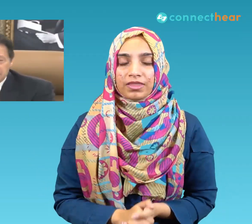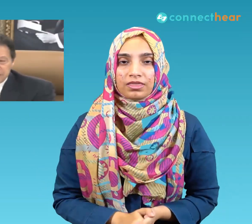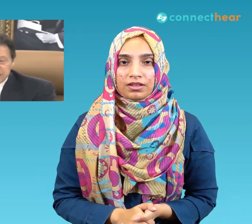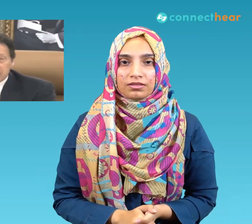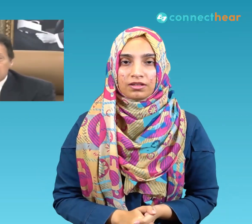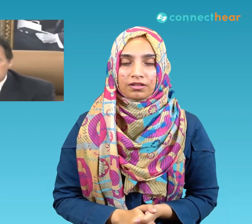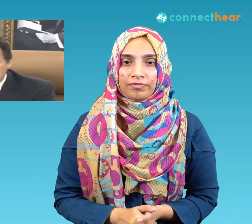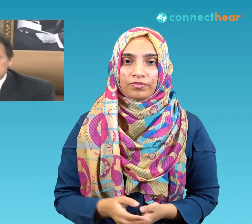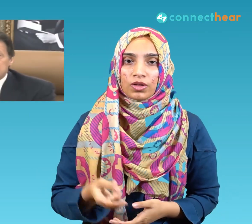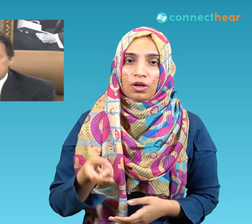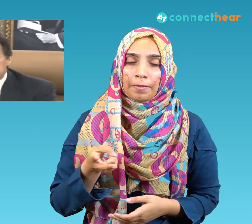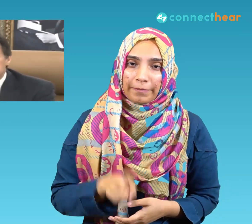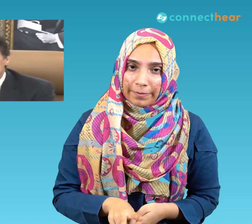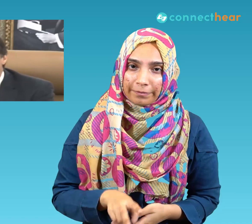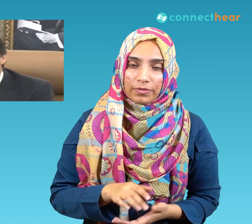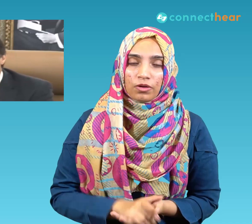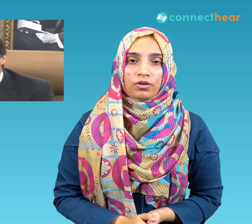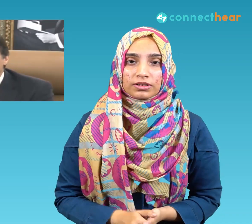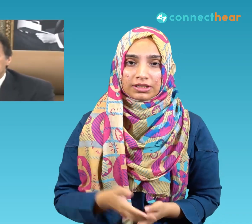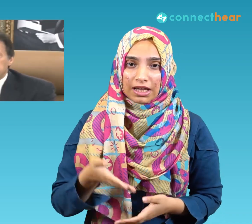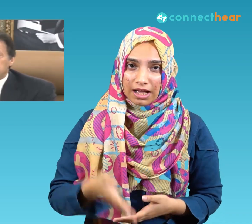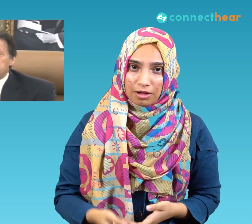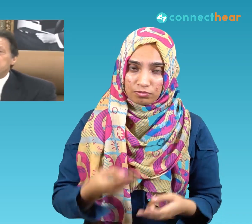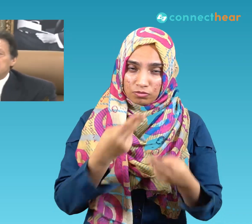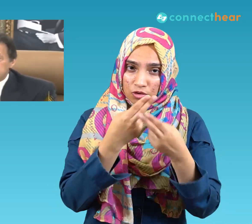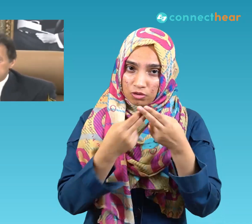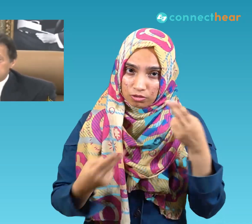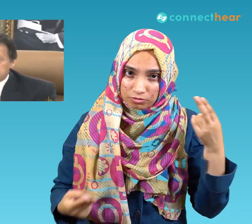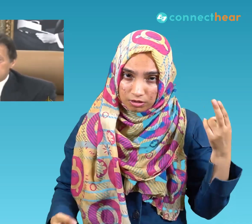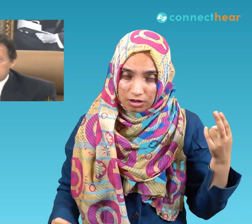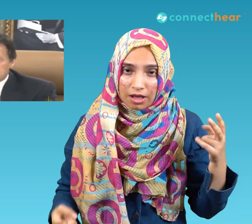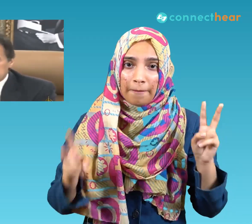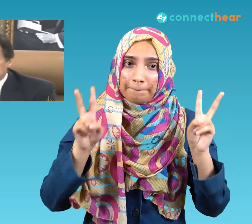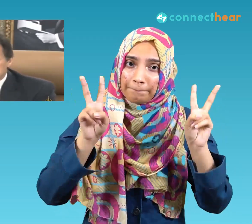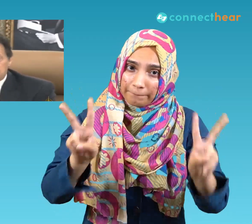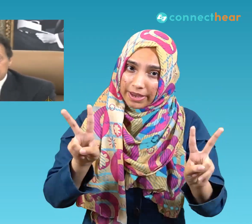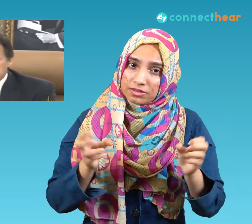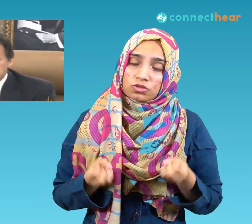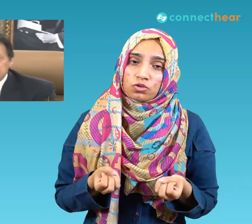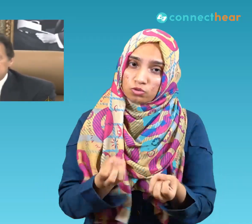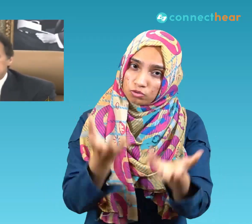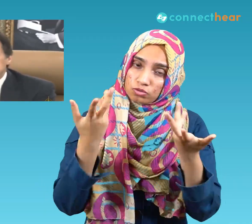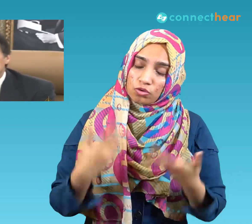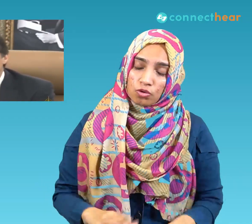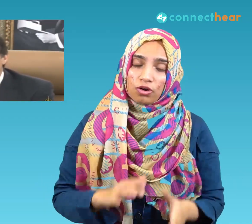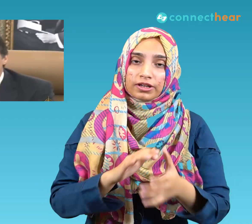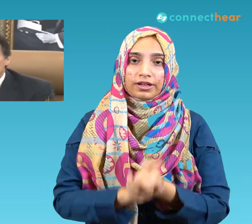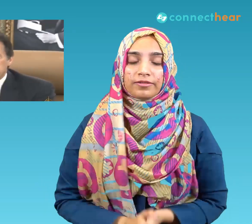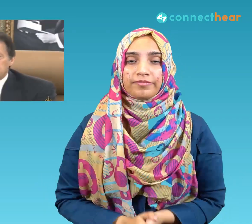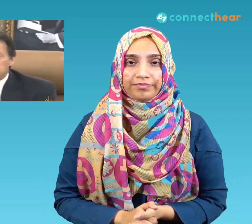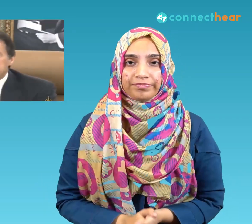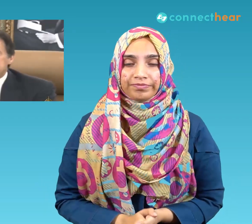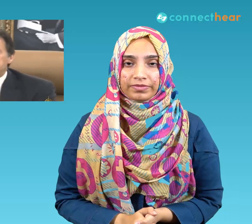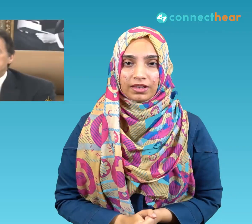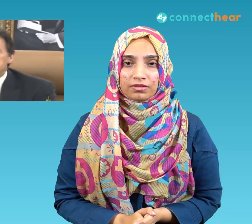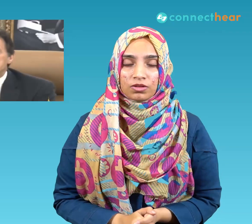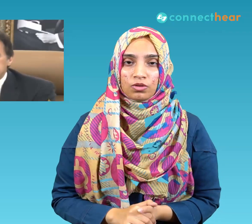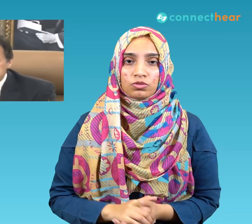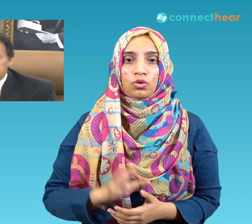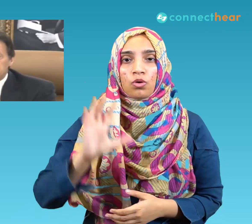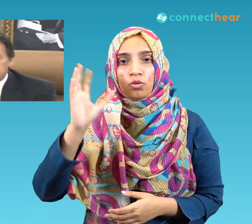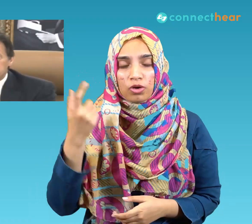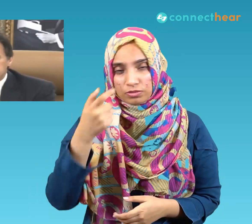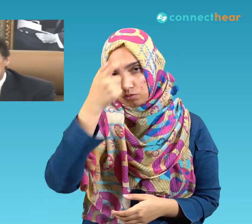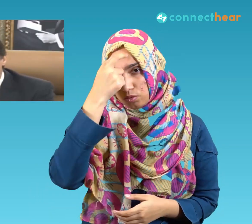It's after a long time that there is a prospect of peace. For some reason, there were attempts for a